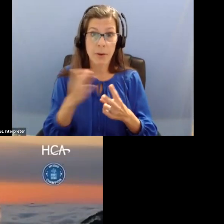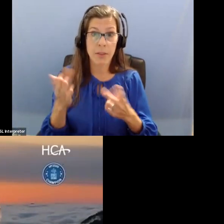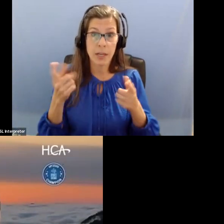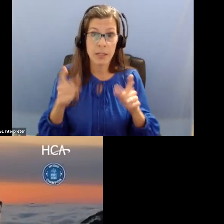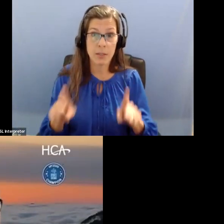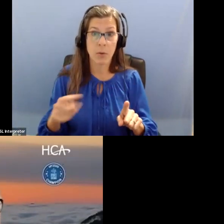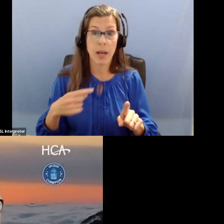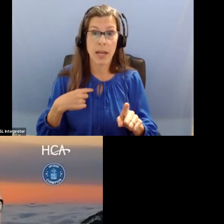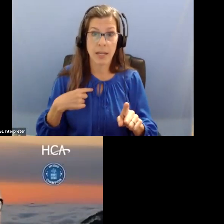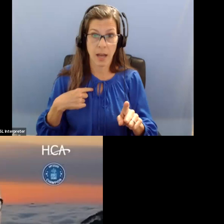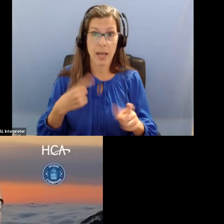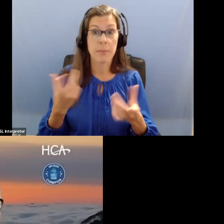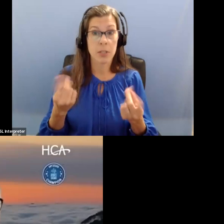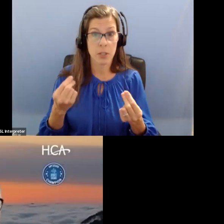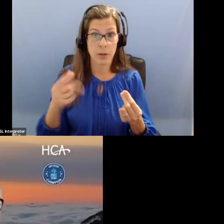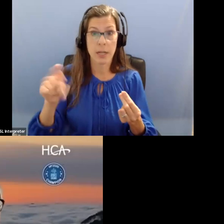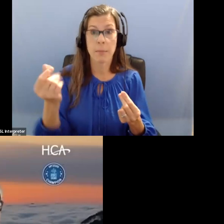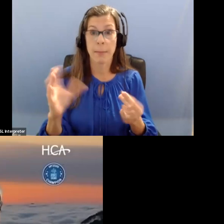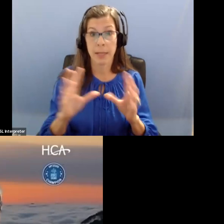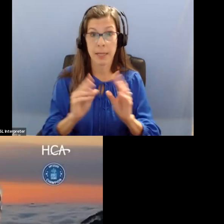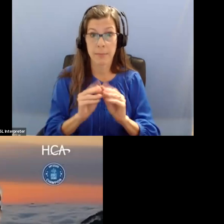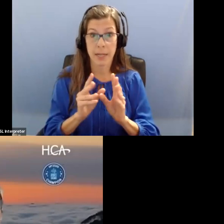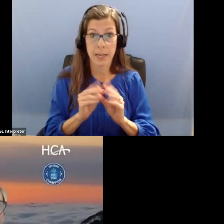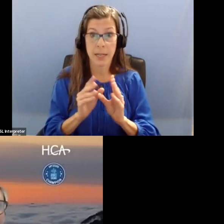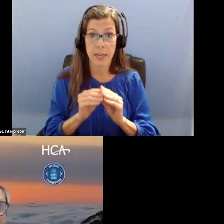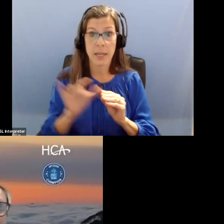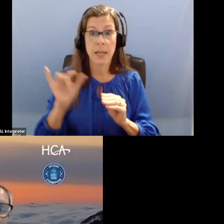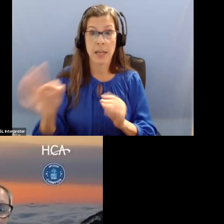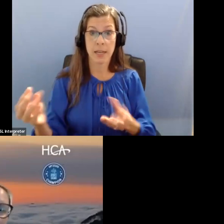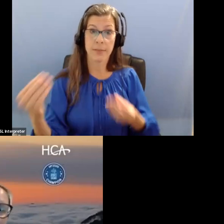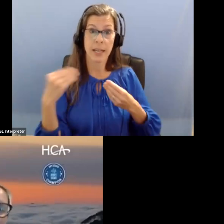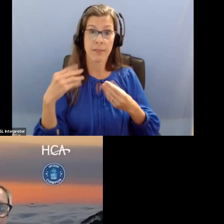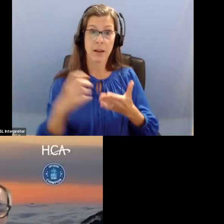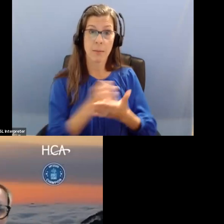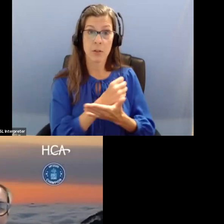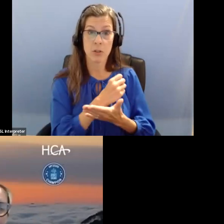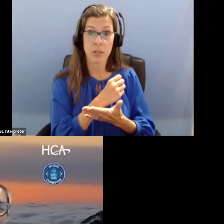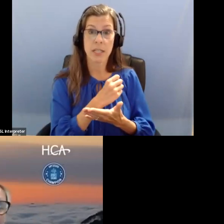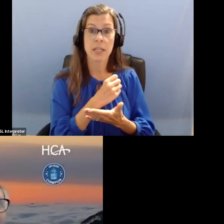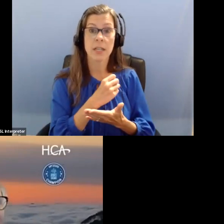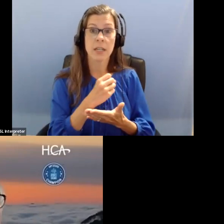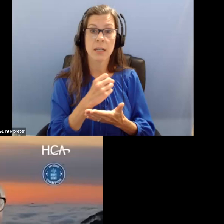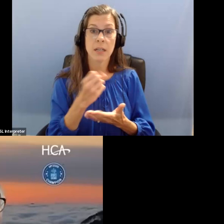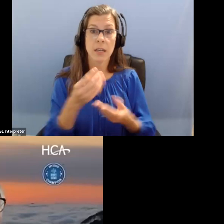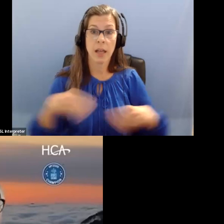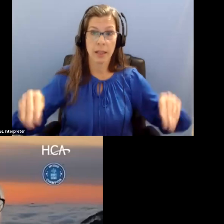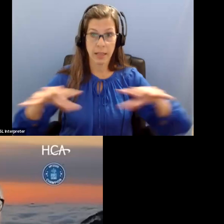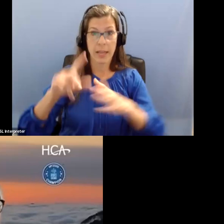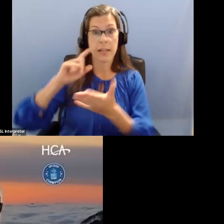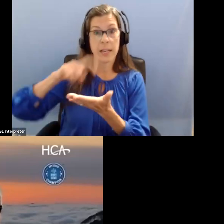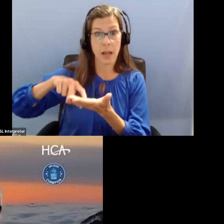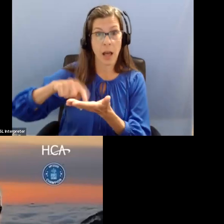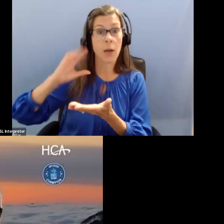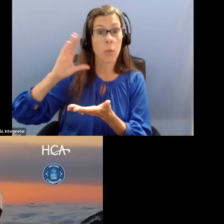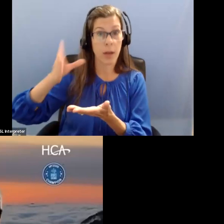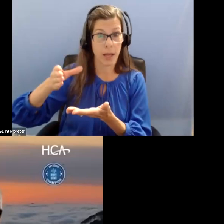on open public meetings. And one of those is, if given an opportunity to do a land acknowledgement, I will. And just briefly,